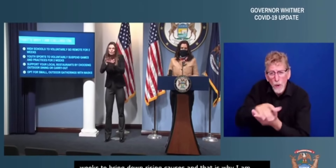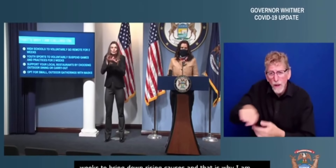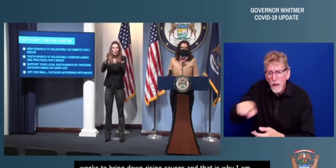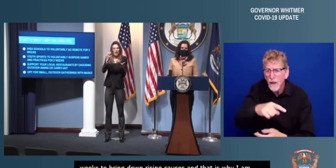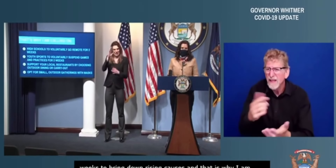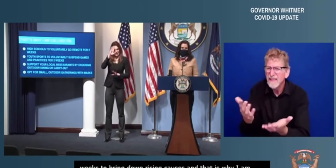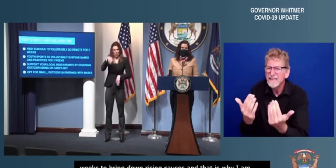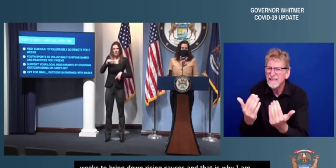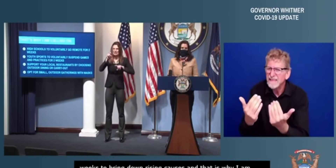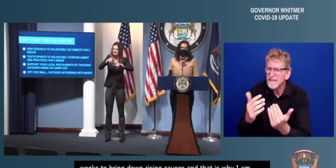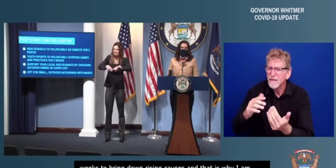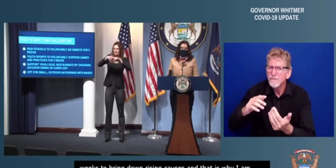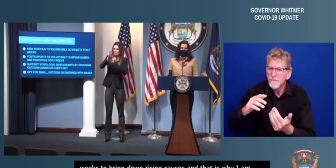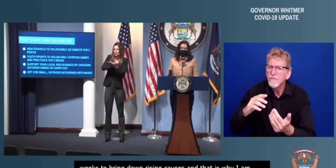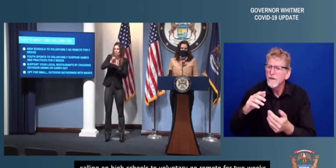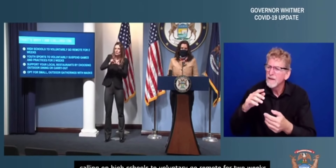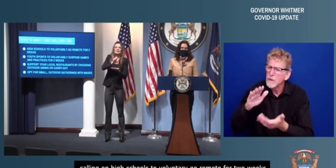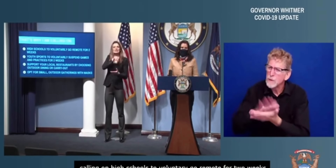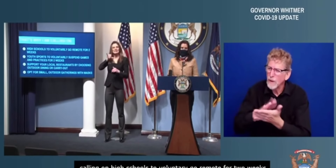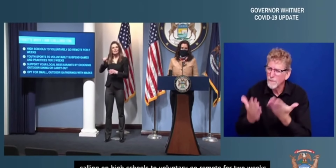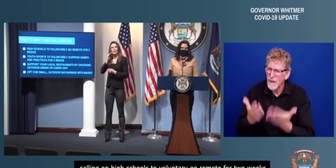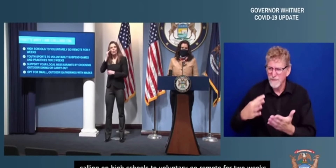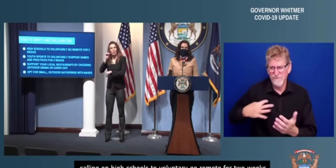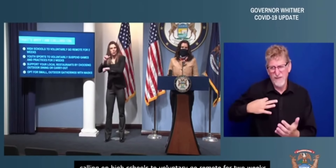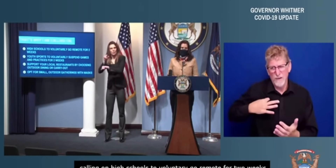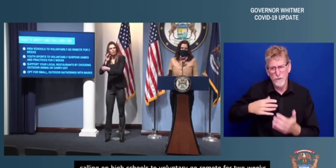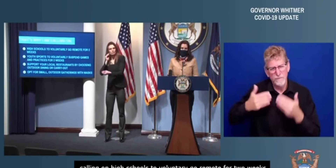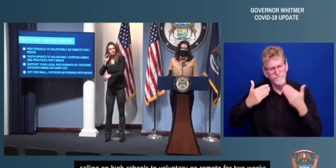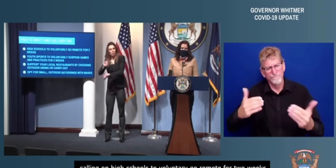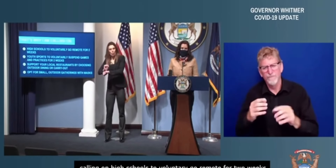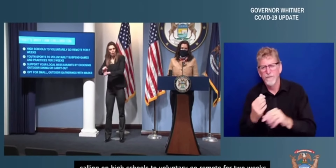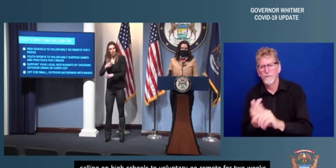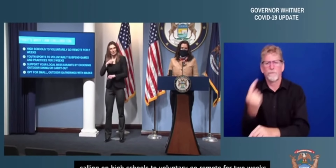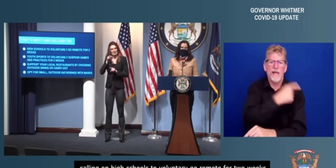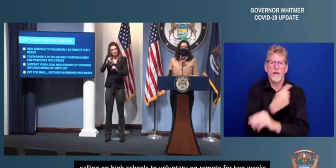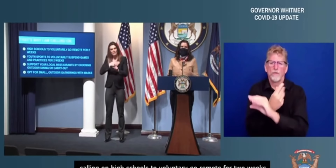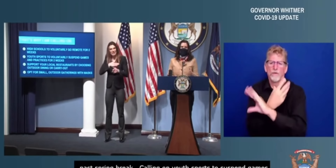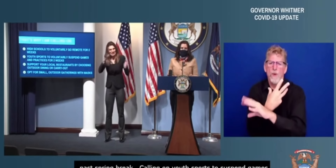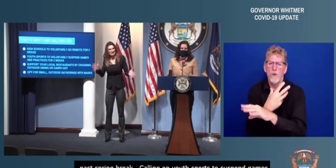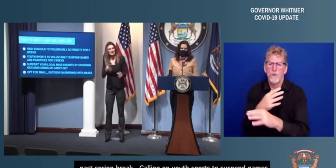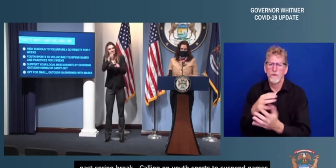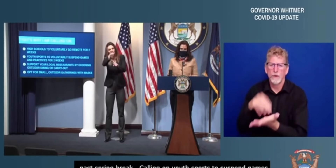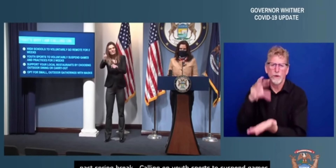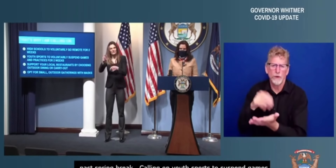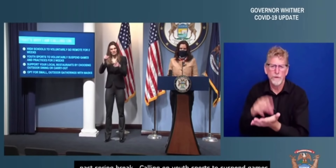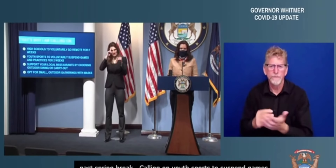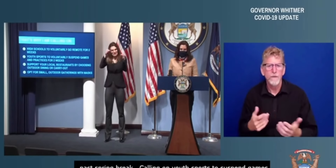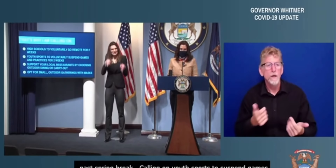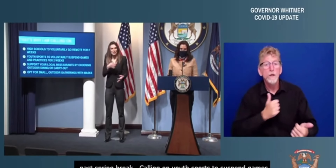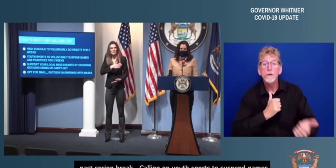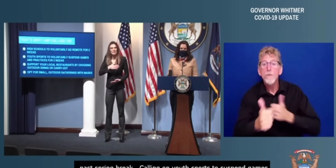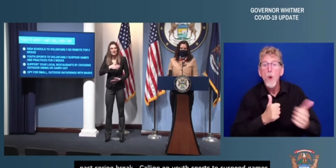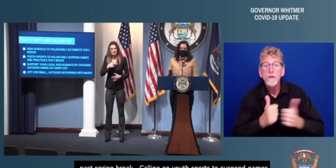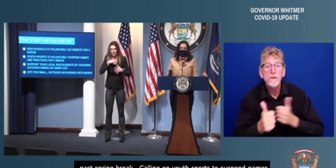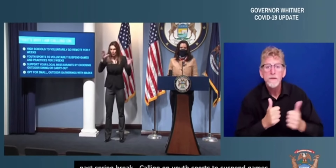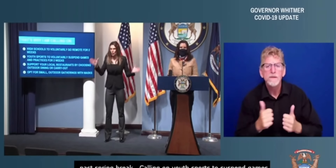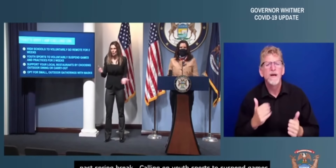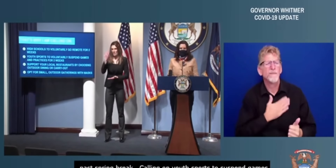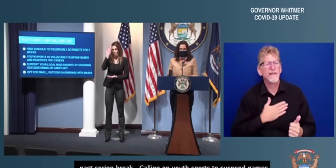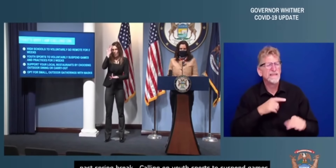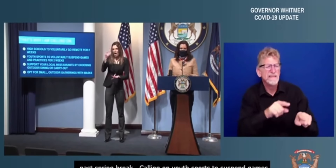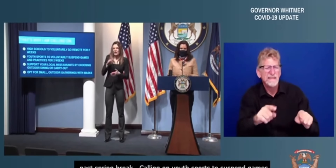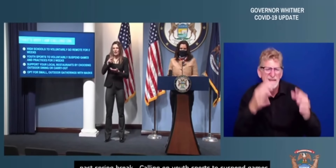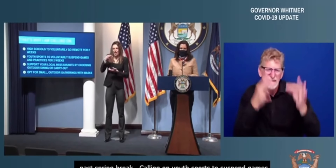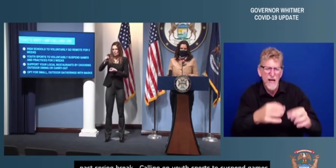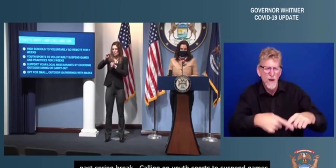Calling on youth sports to voluntarily suspend games and practices for 2 weeks. And I'm strongly encouraging all Michiganders